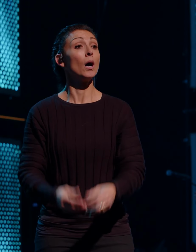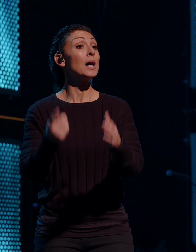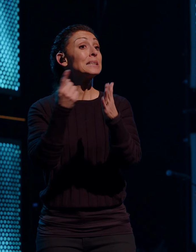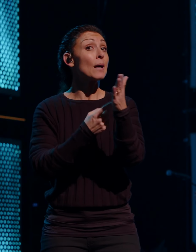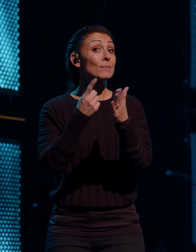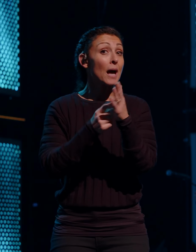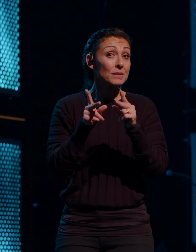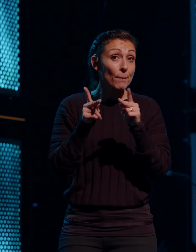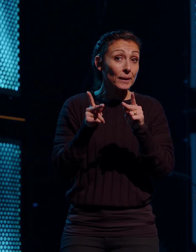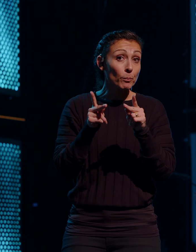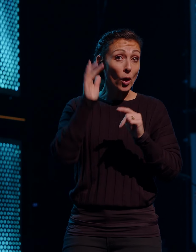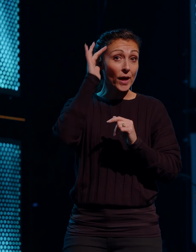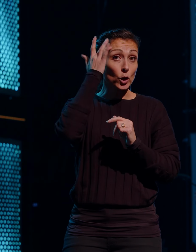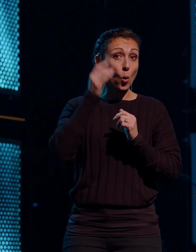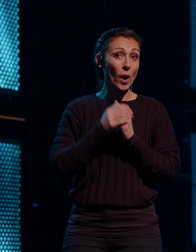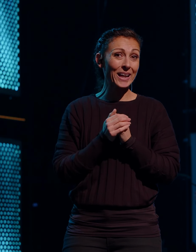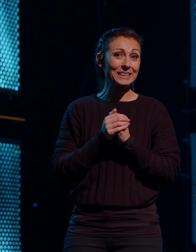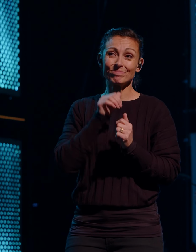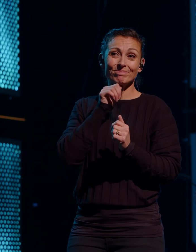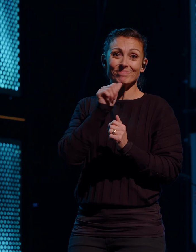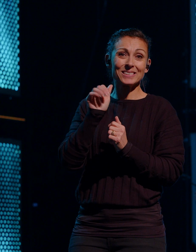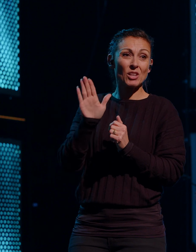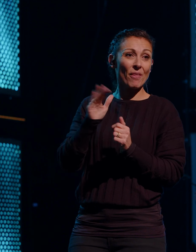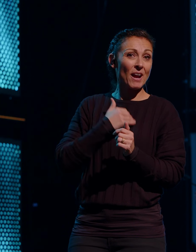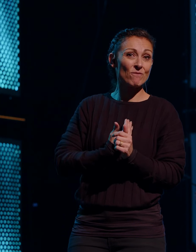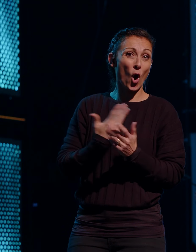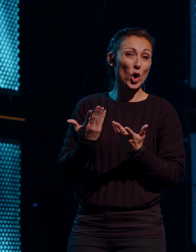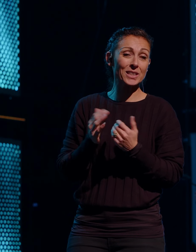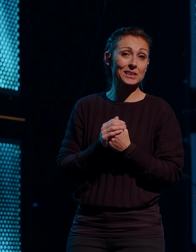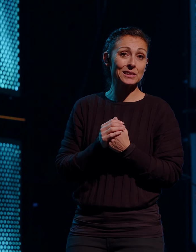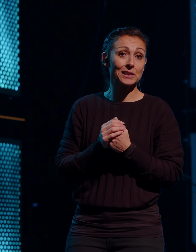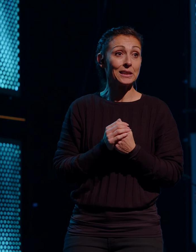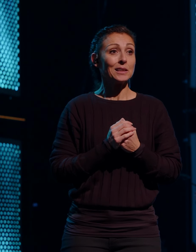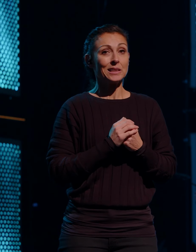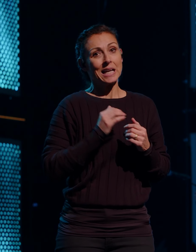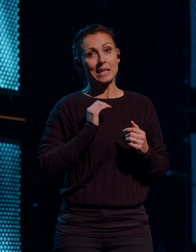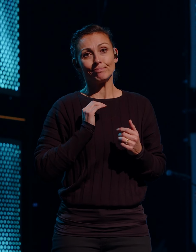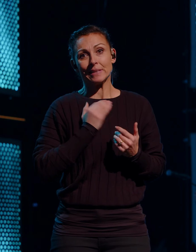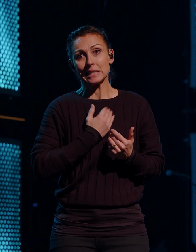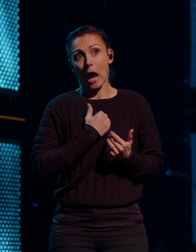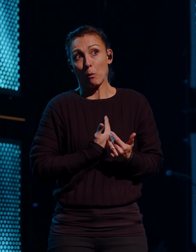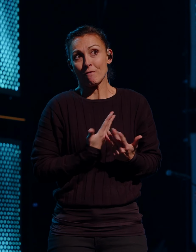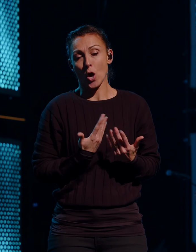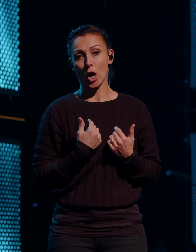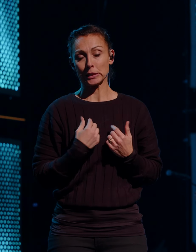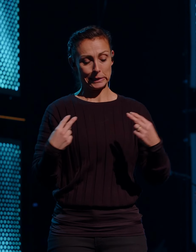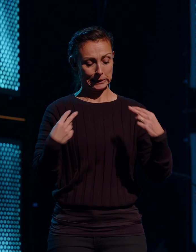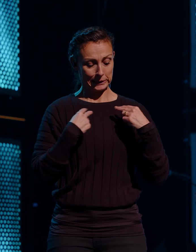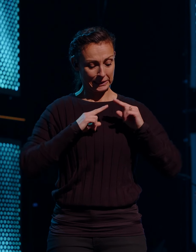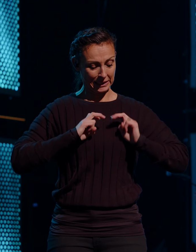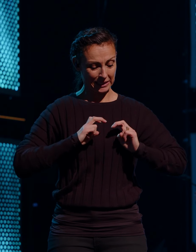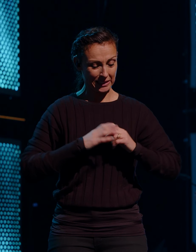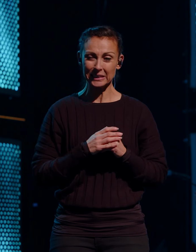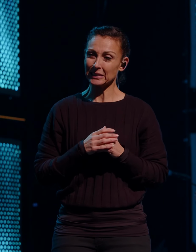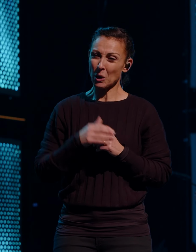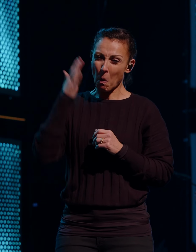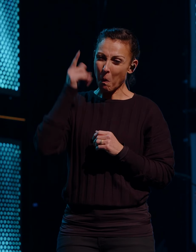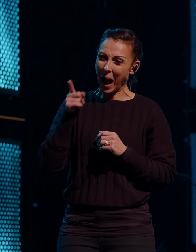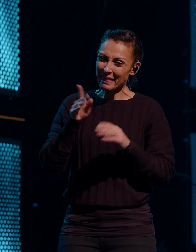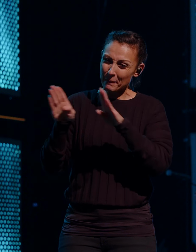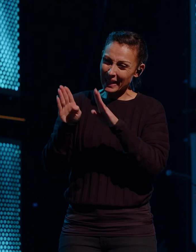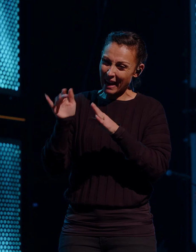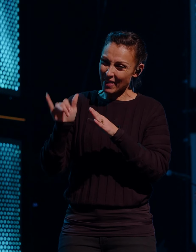problem. Many times, you know, people are the way they are for a reason. I have to think about that sometimes.